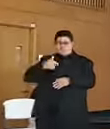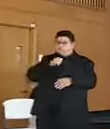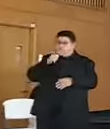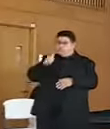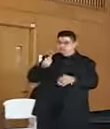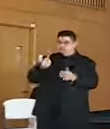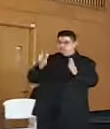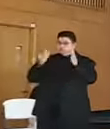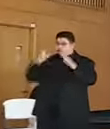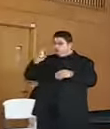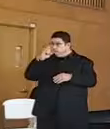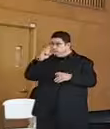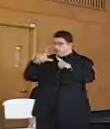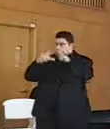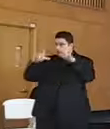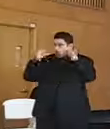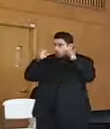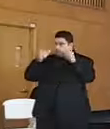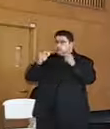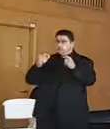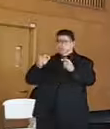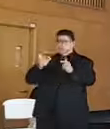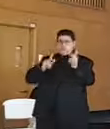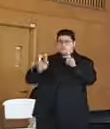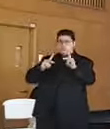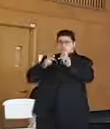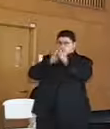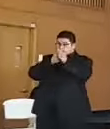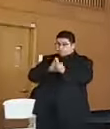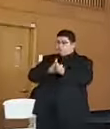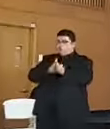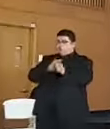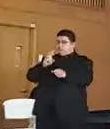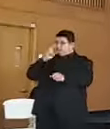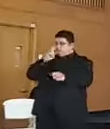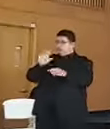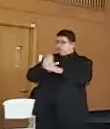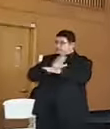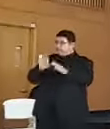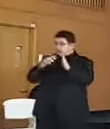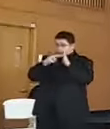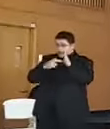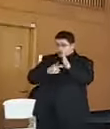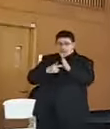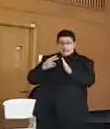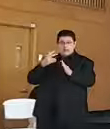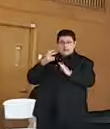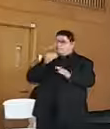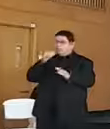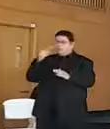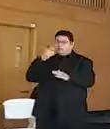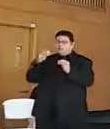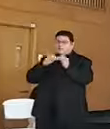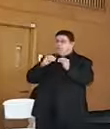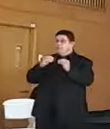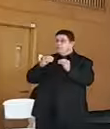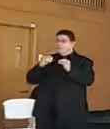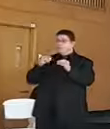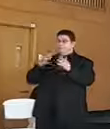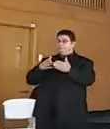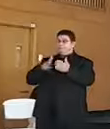everyone, if we don't get folks following strictly the business guidelines, if we don't see masks more widely adopted in our